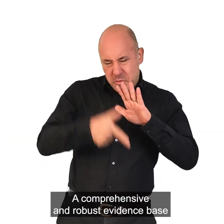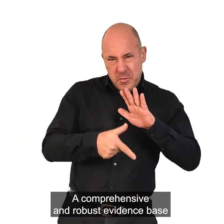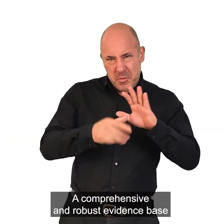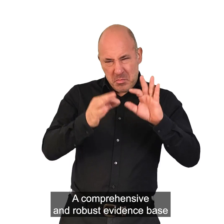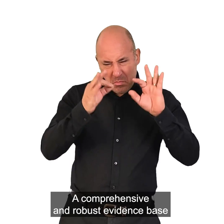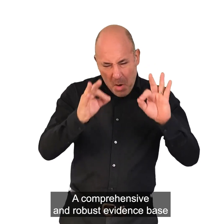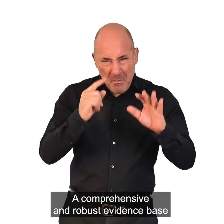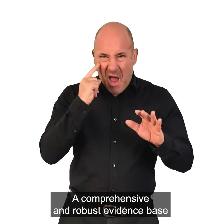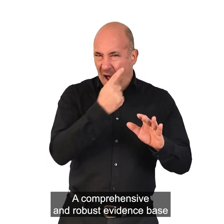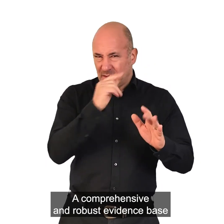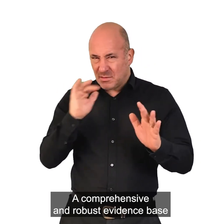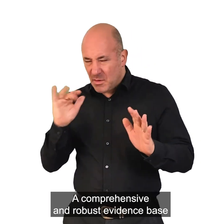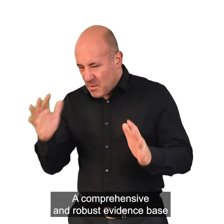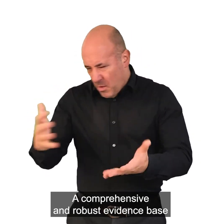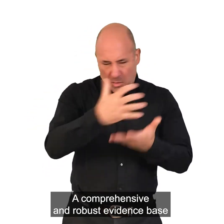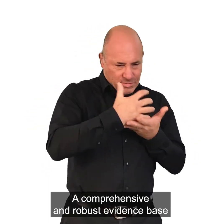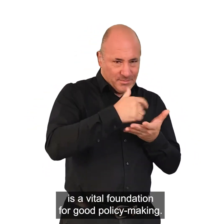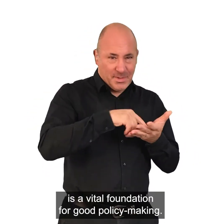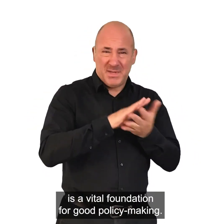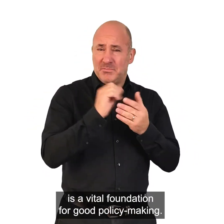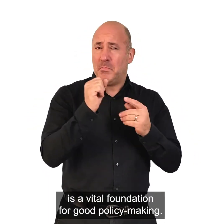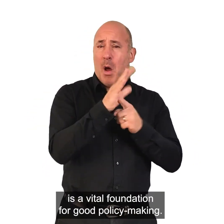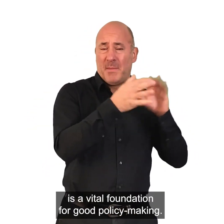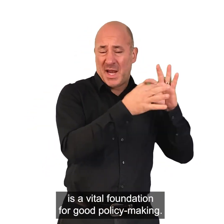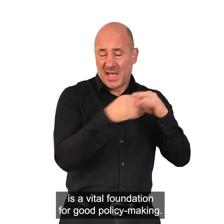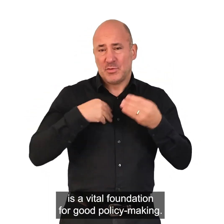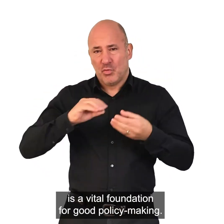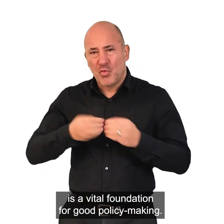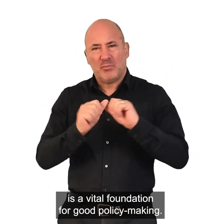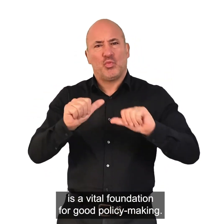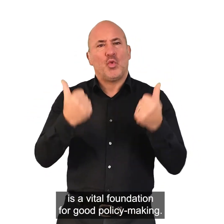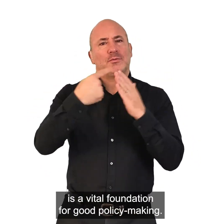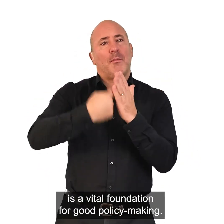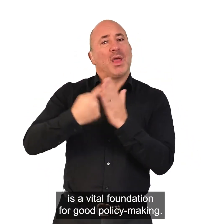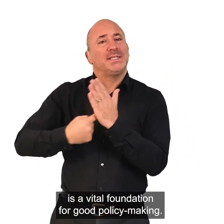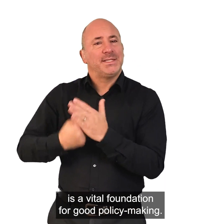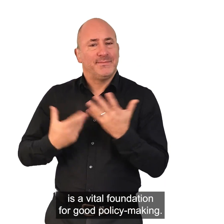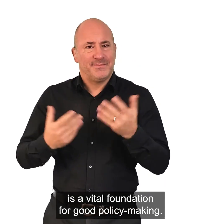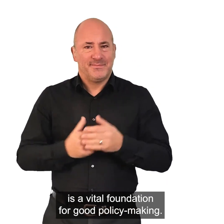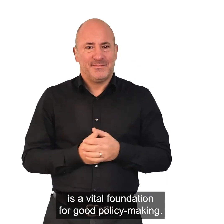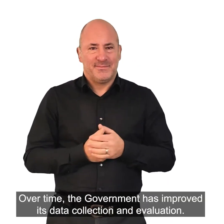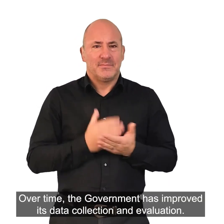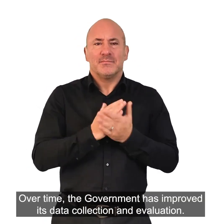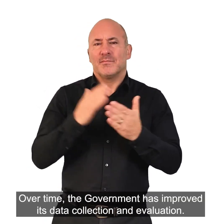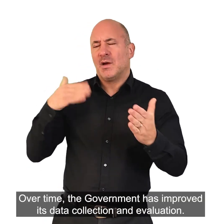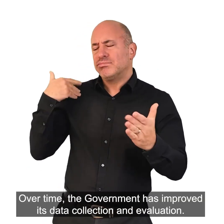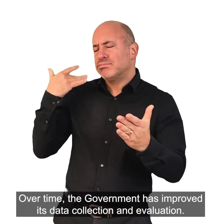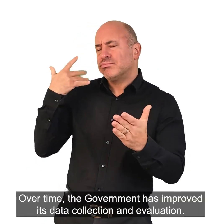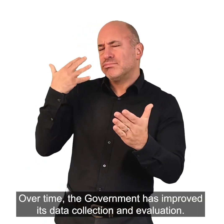A comprehensive and robust evidence base is a vital foundation for good policymaking. Over time,